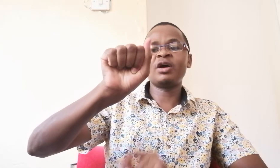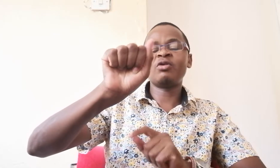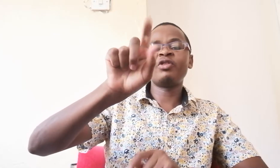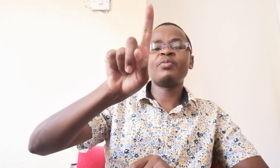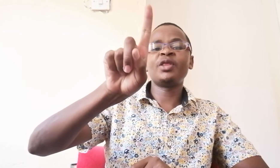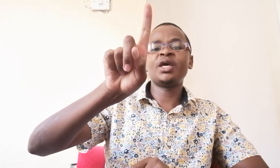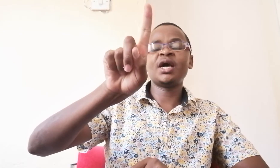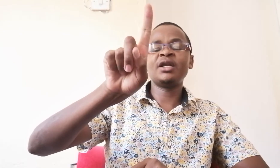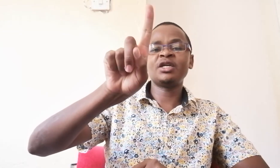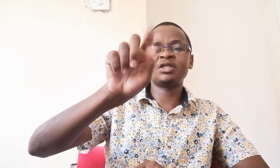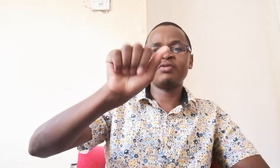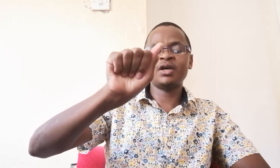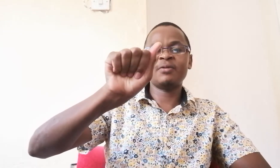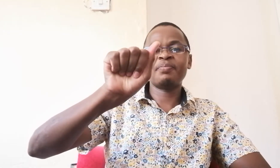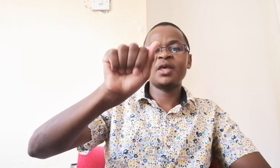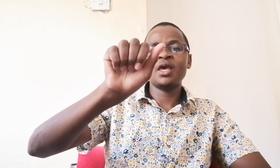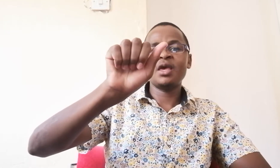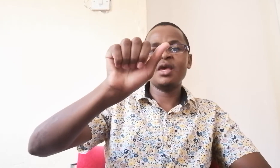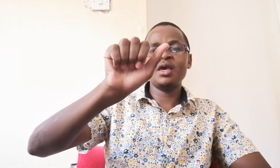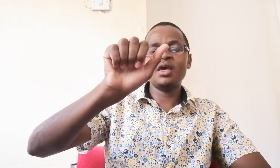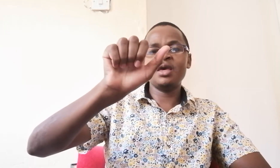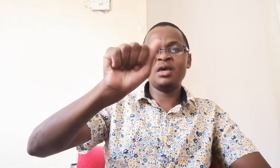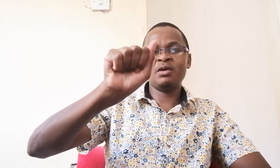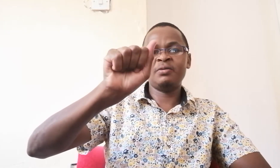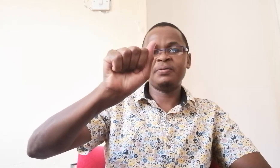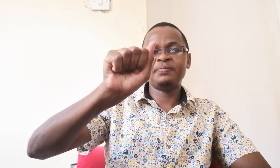or the index finger. A,